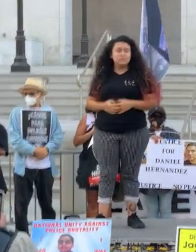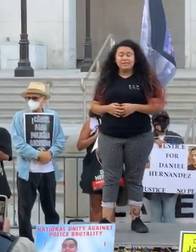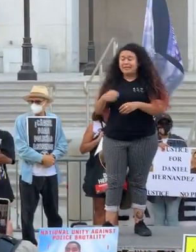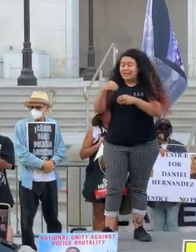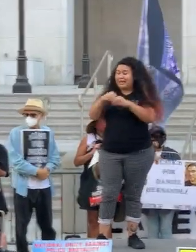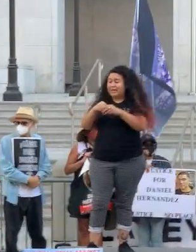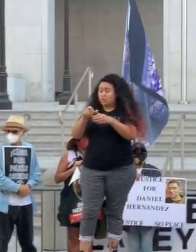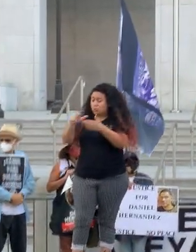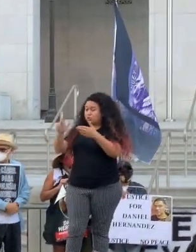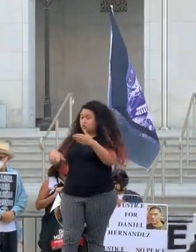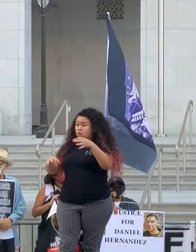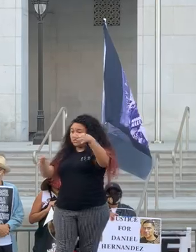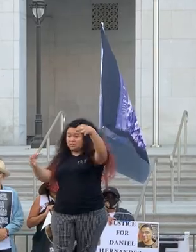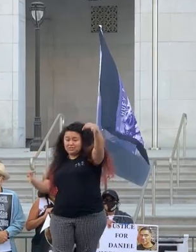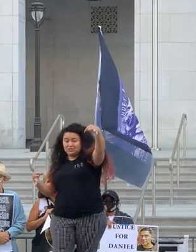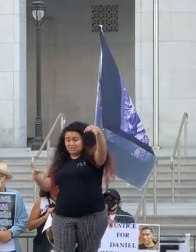it,